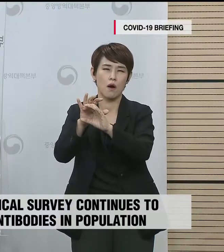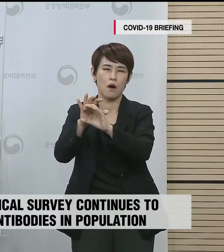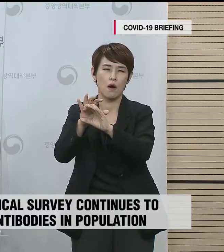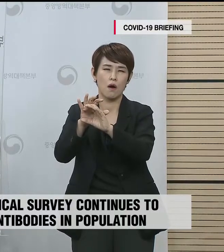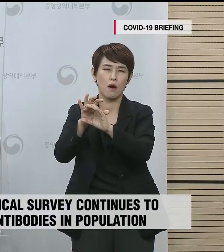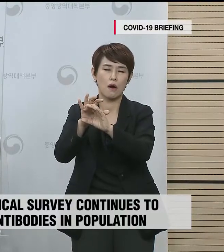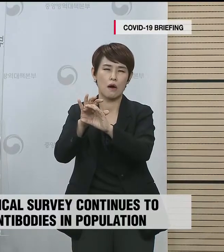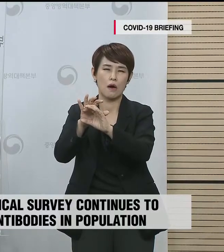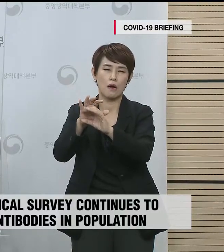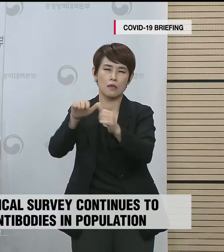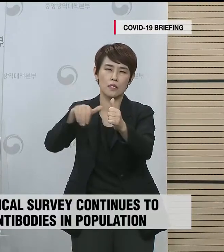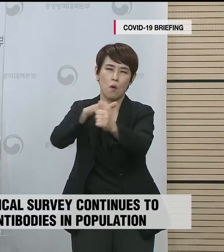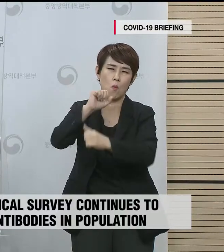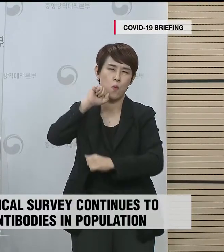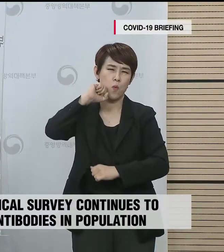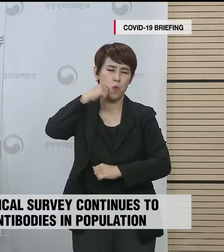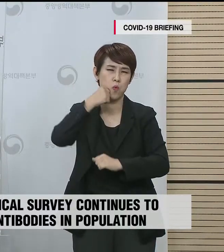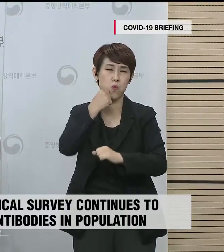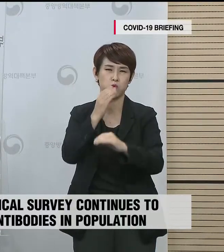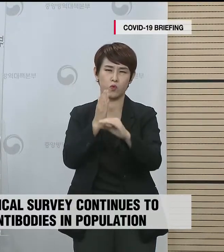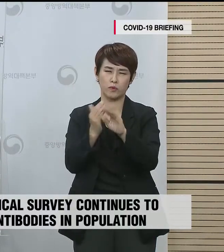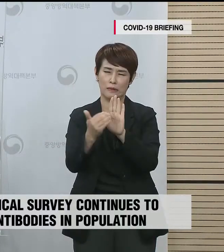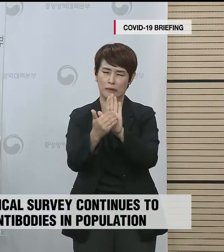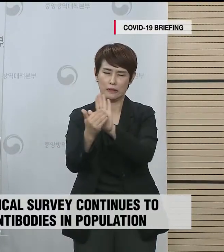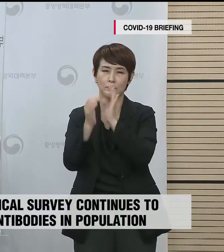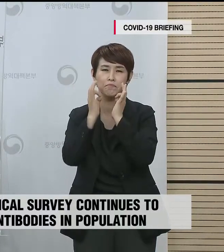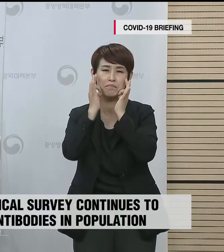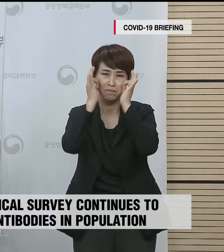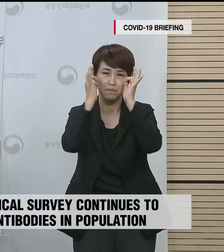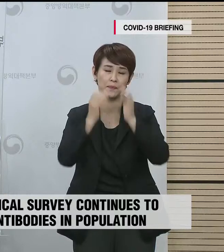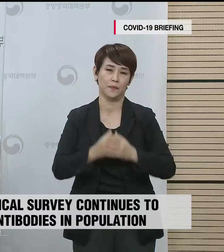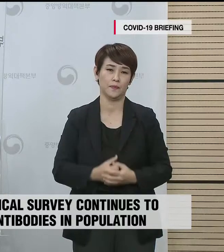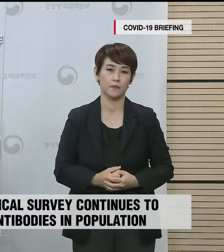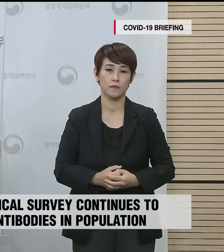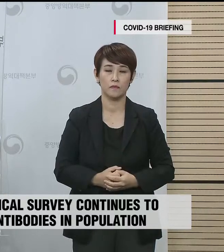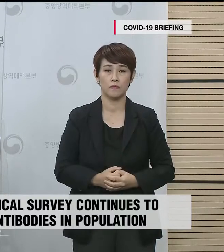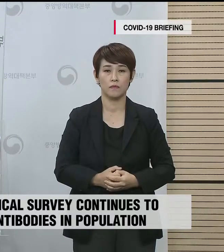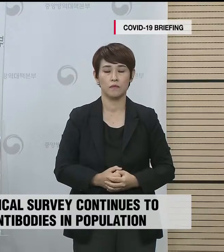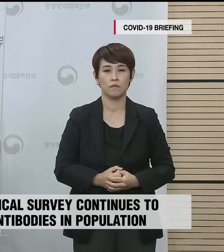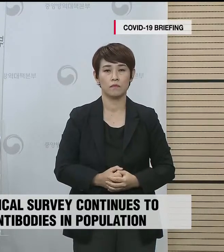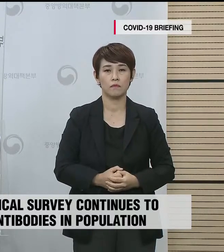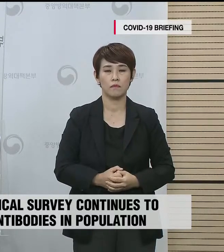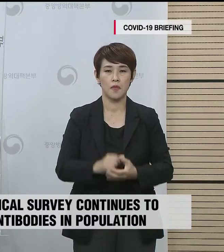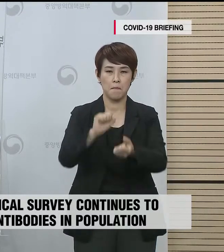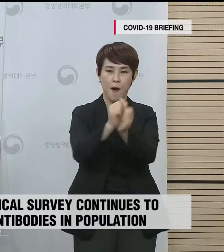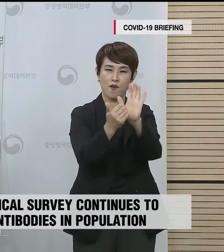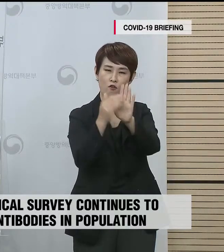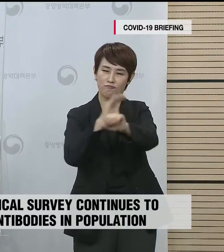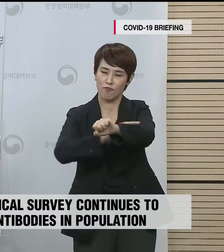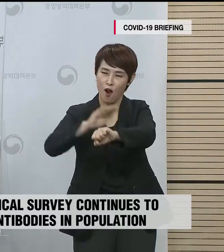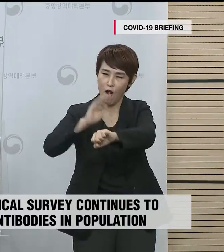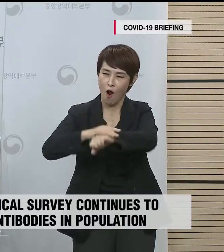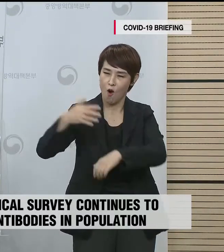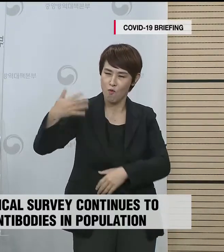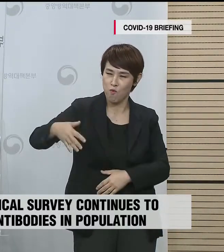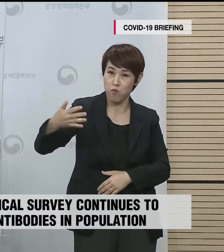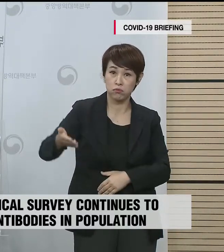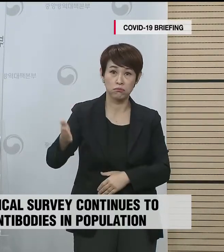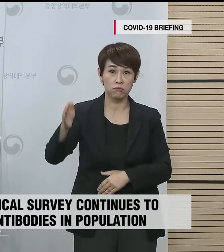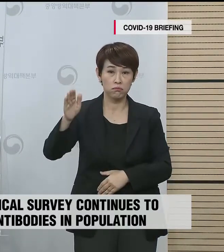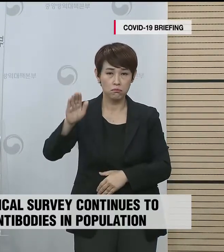Globally, all of the countries are going and struggling against the COVID-19 pandemic, and they are overcoming